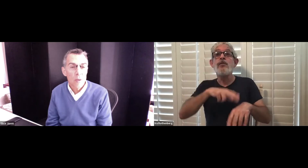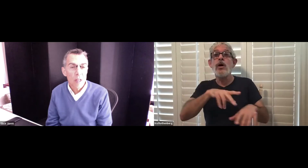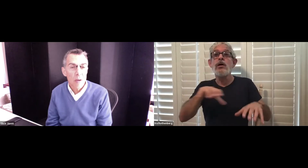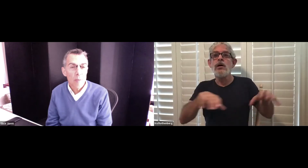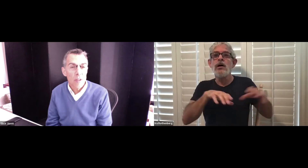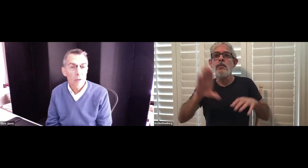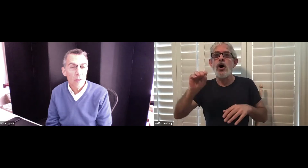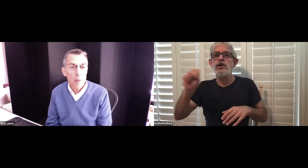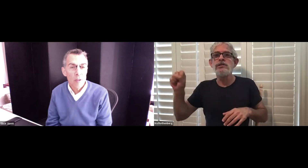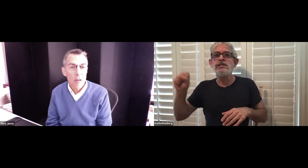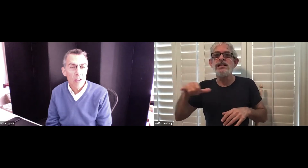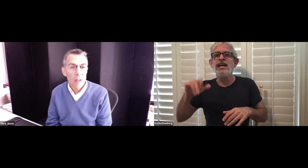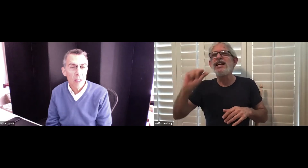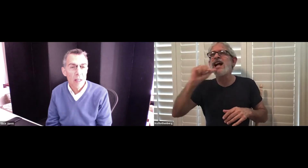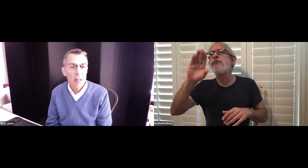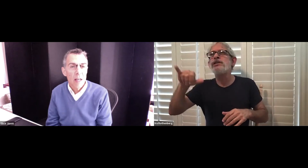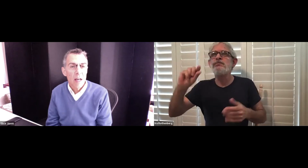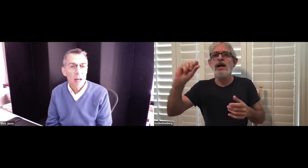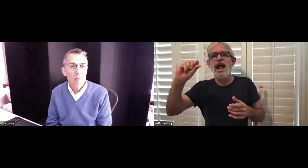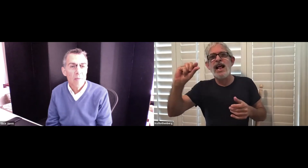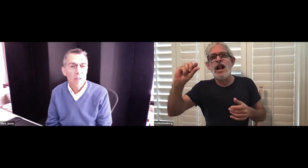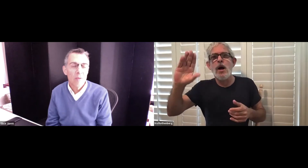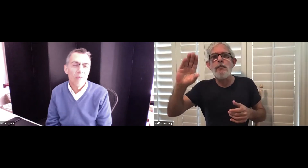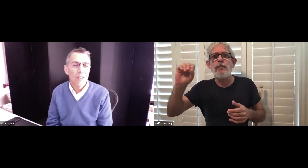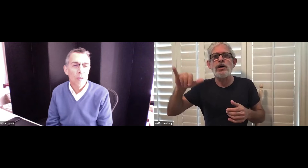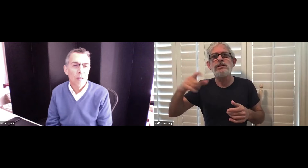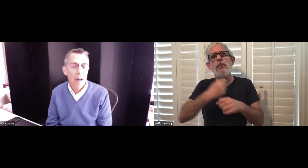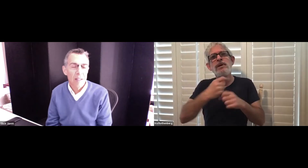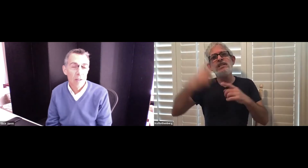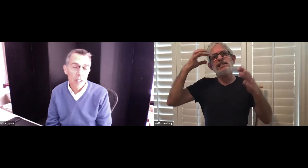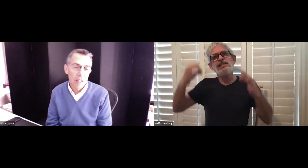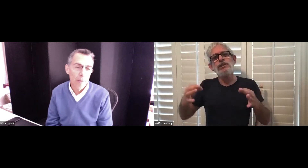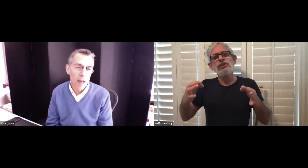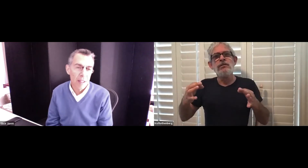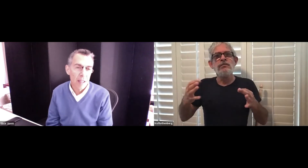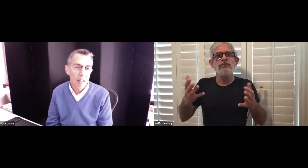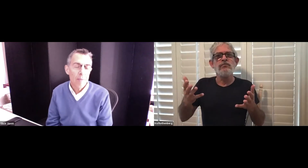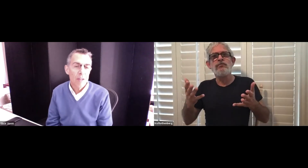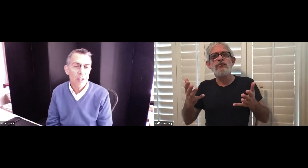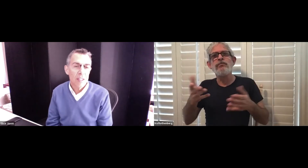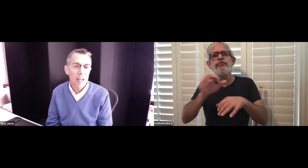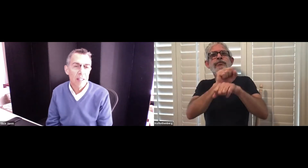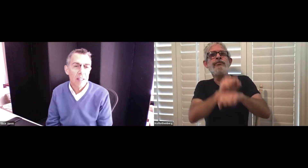hearing person for the family. So naturally, she wasn't bossy. She was a little bossy, but she decided